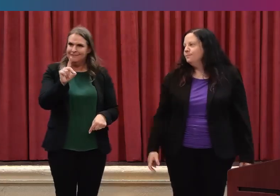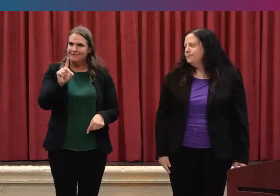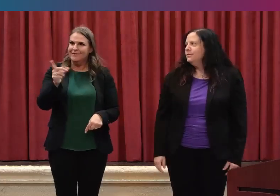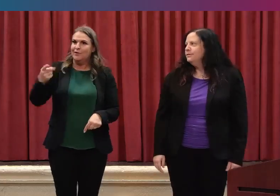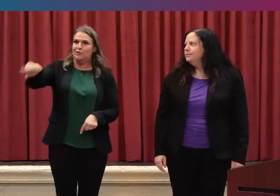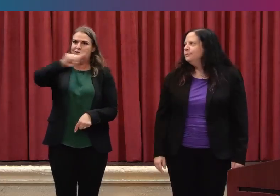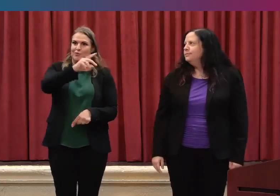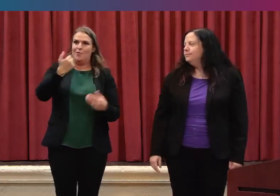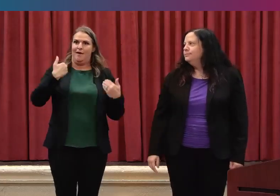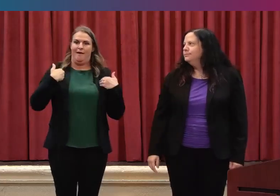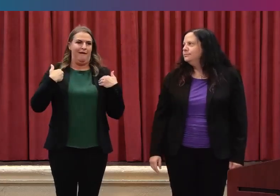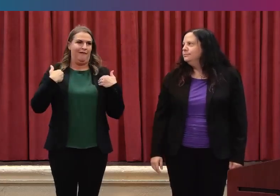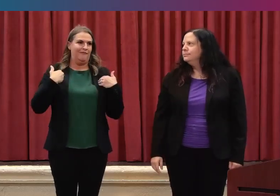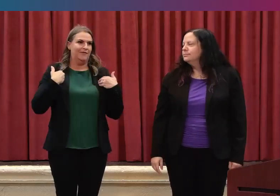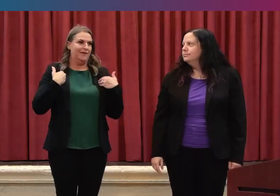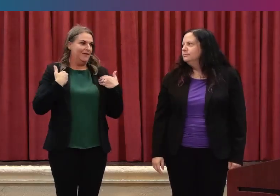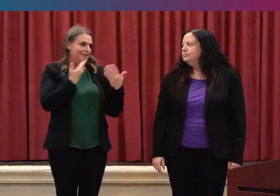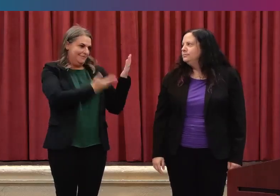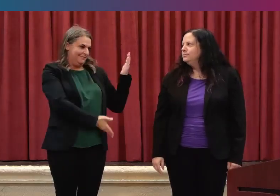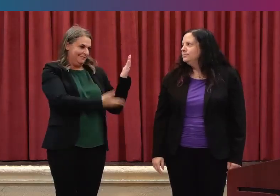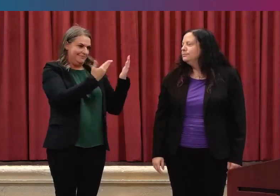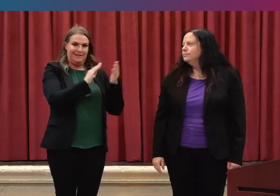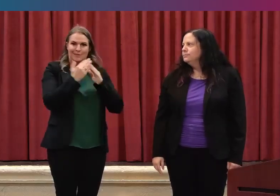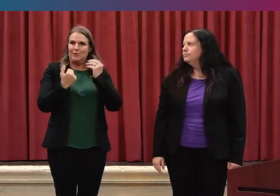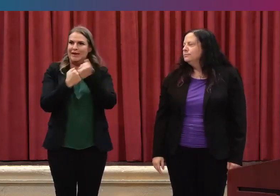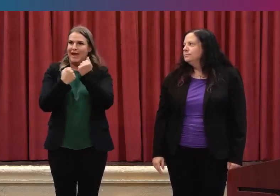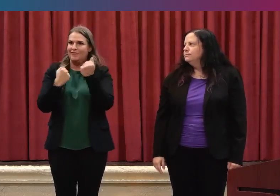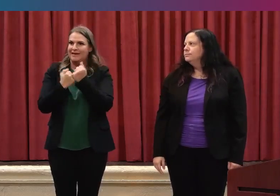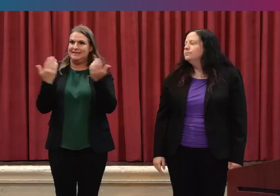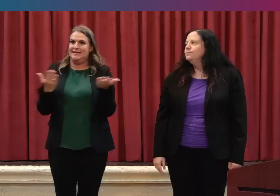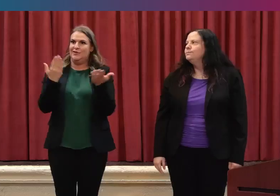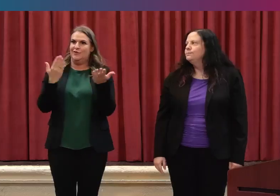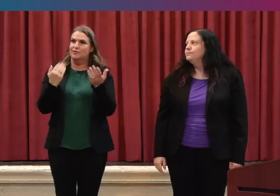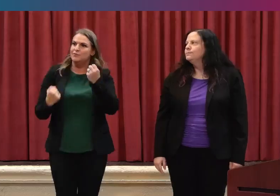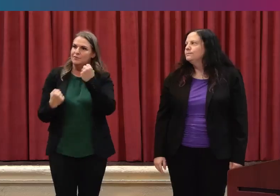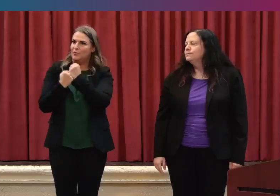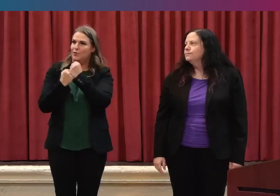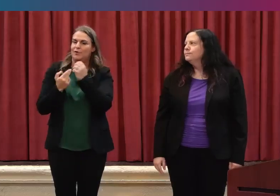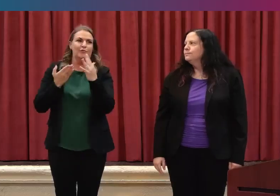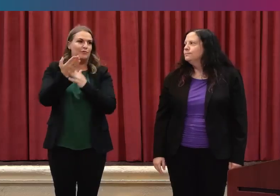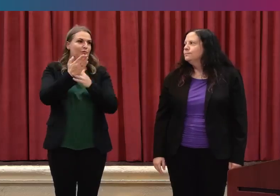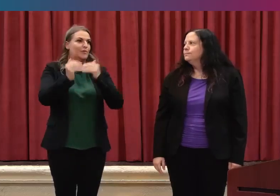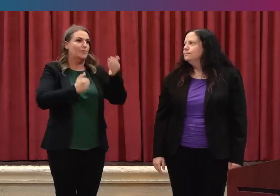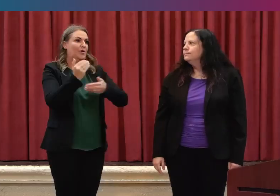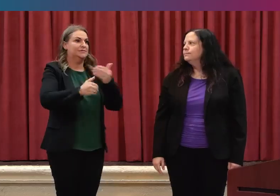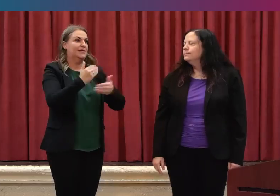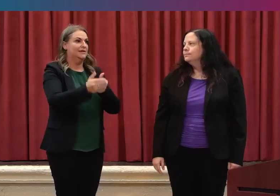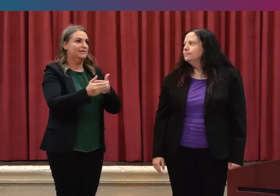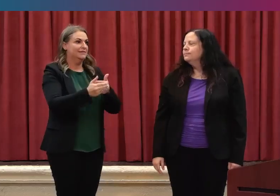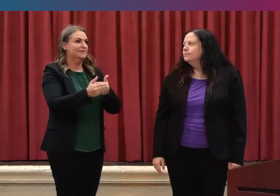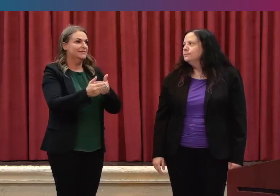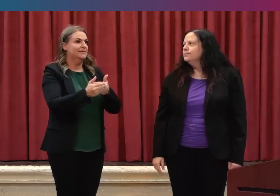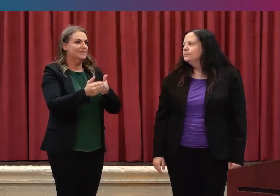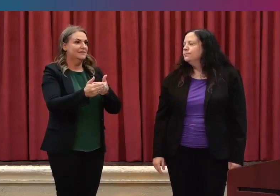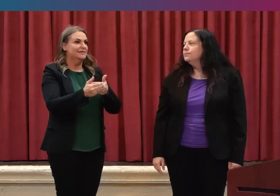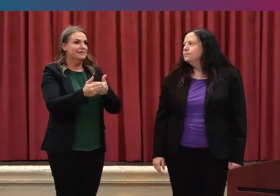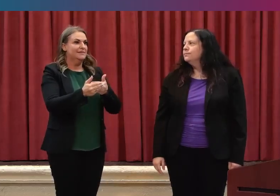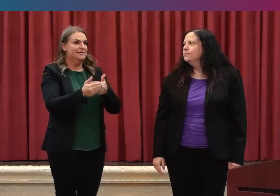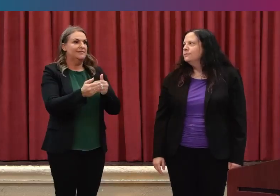would come here and talk to GLAD community advocates. That's why we're here, is to support you in that